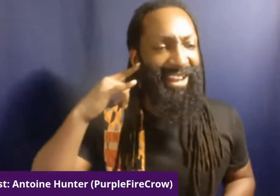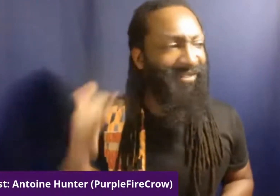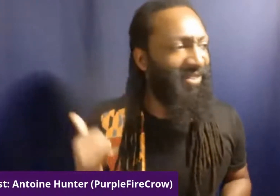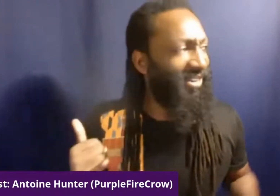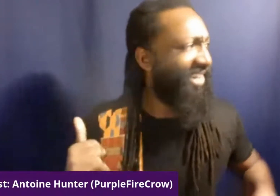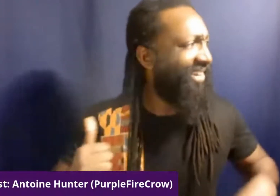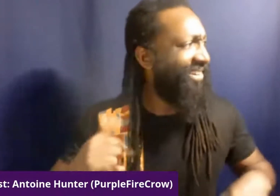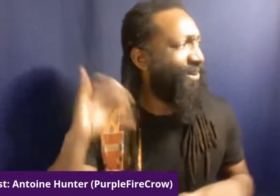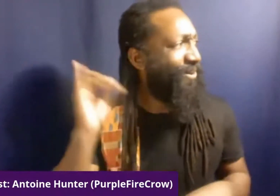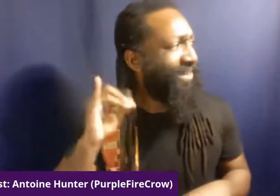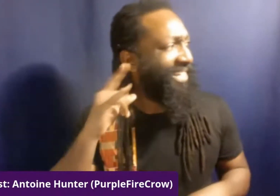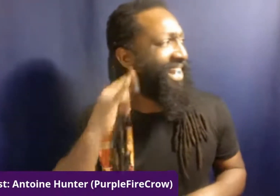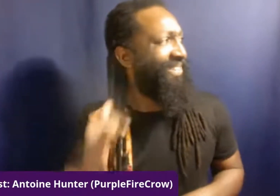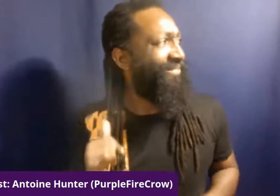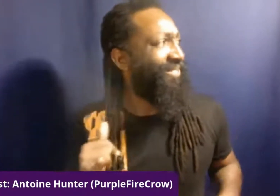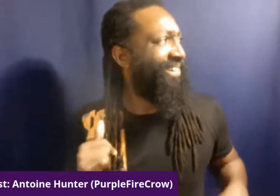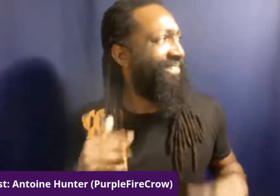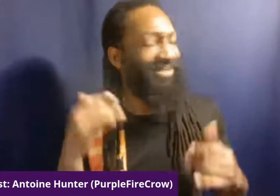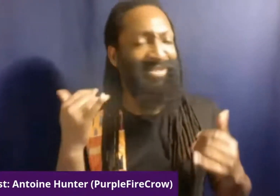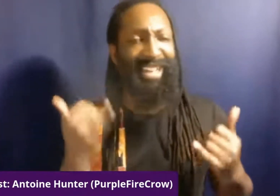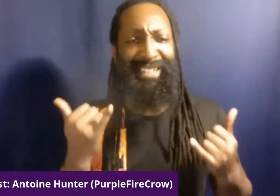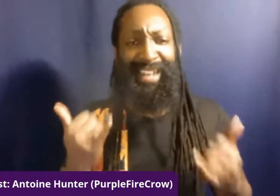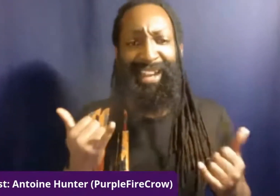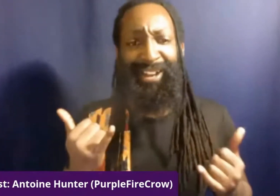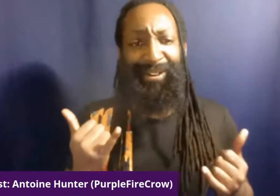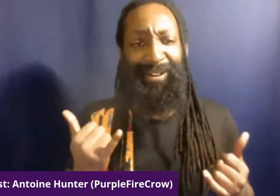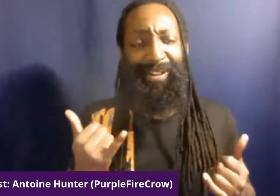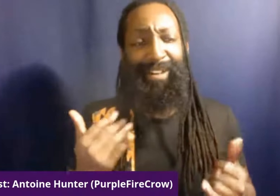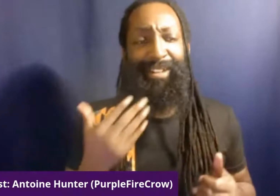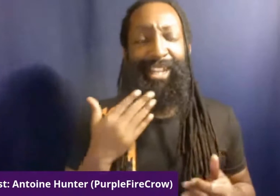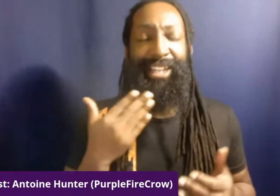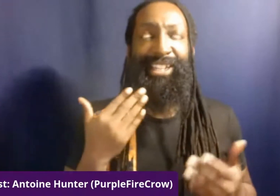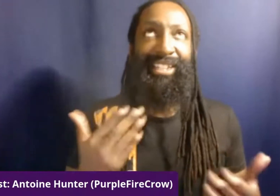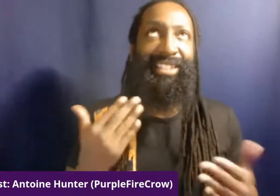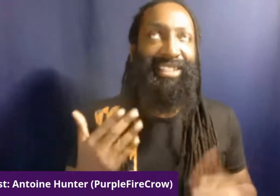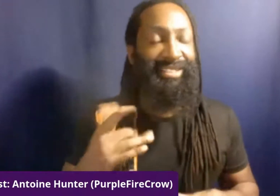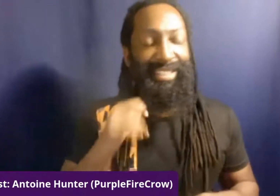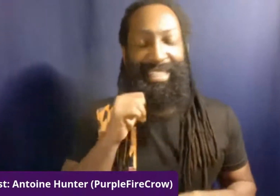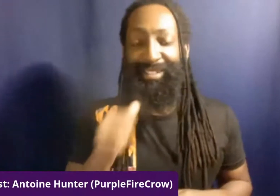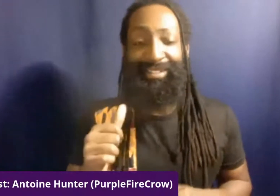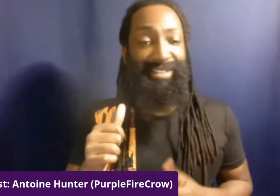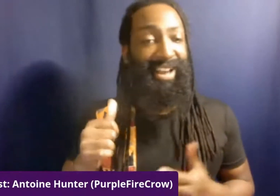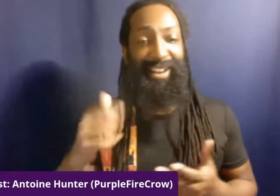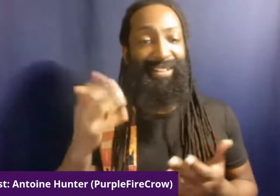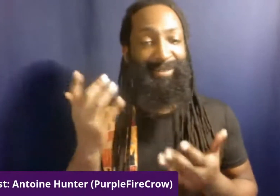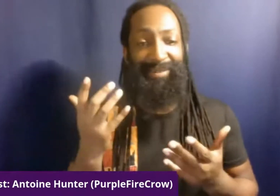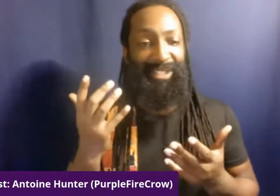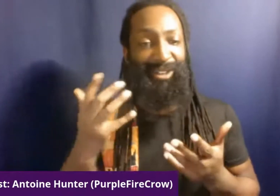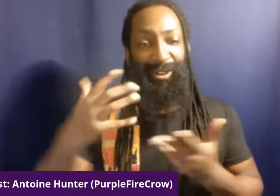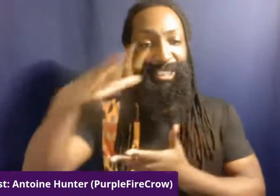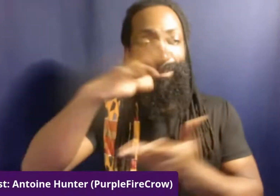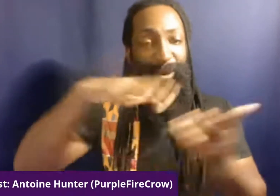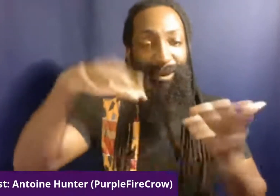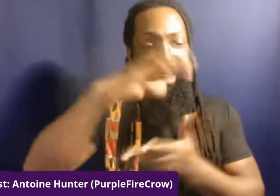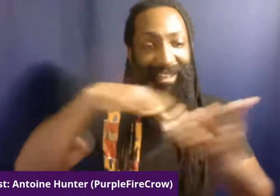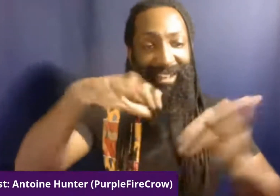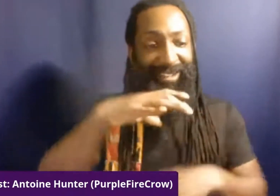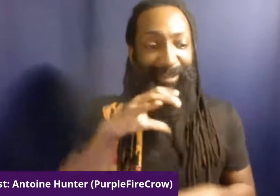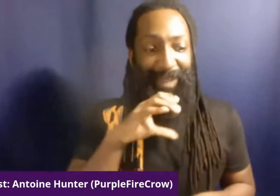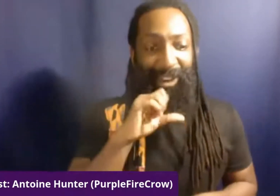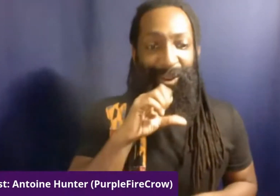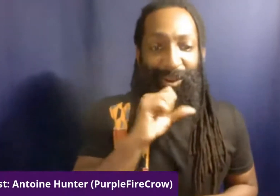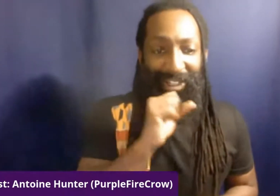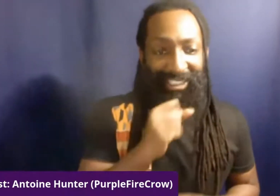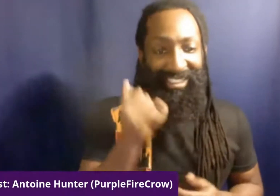in California, Oakland, California, right now. Thank goodness it's not smoky